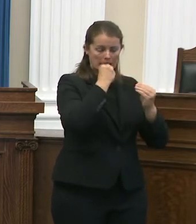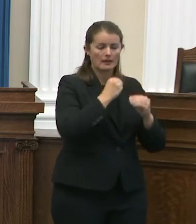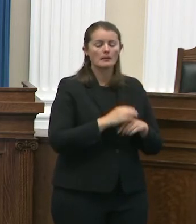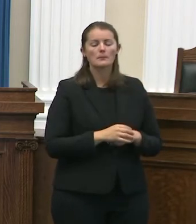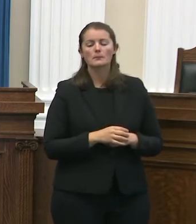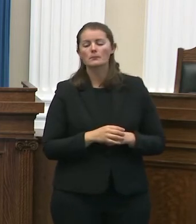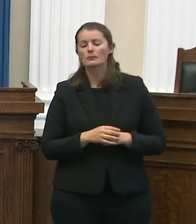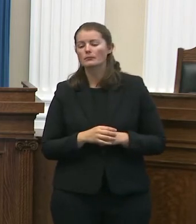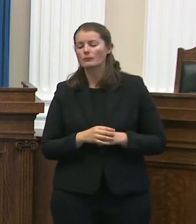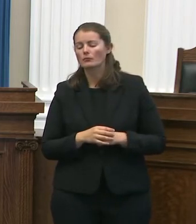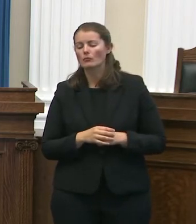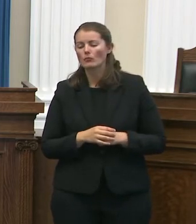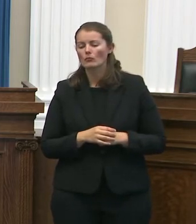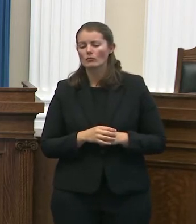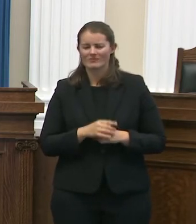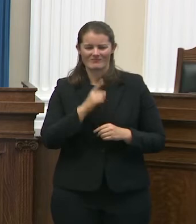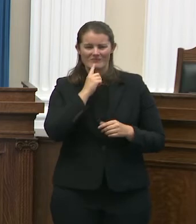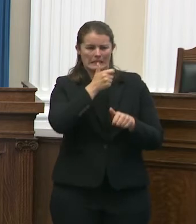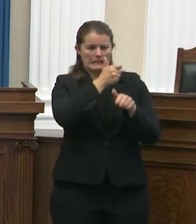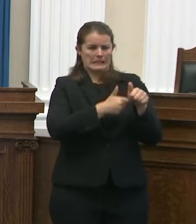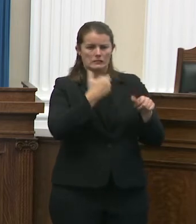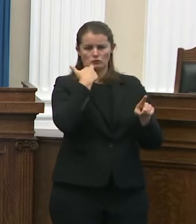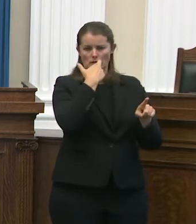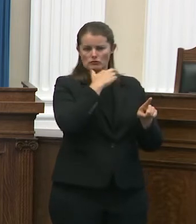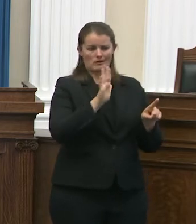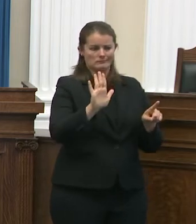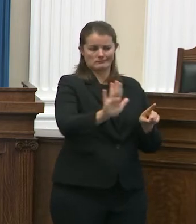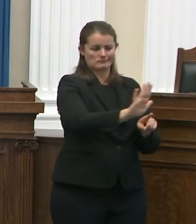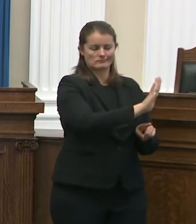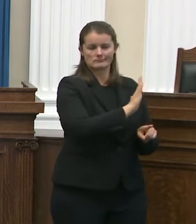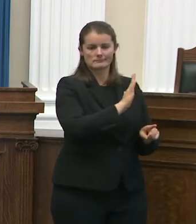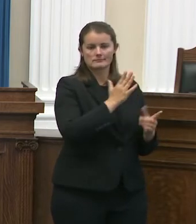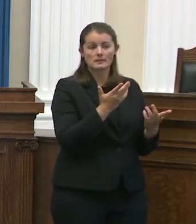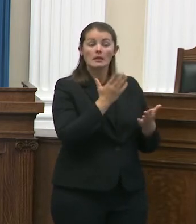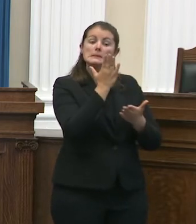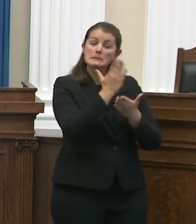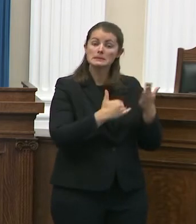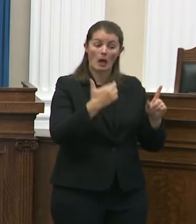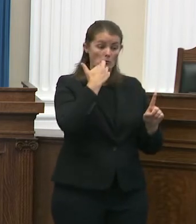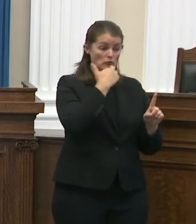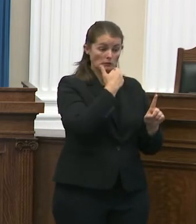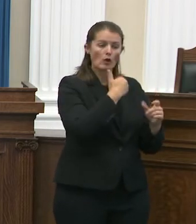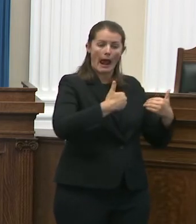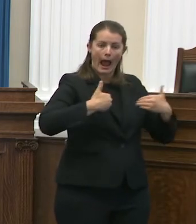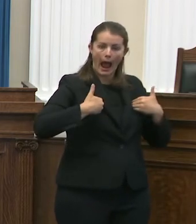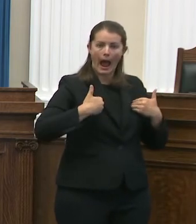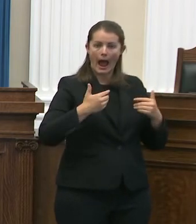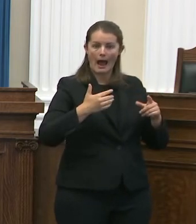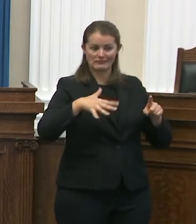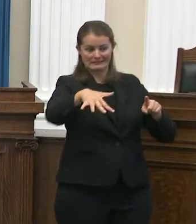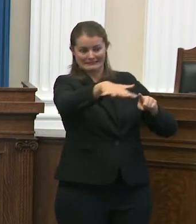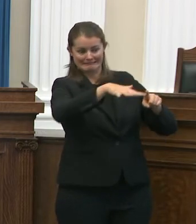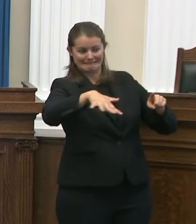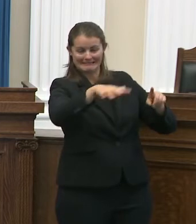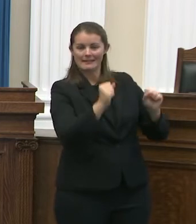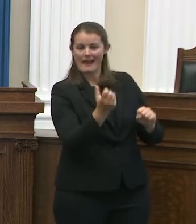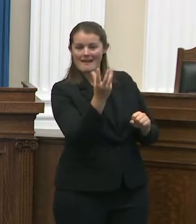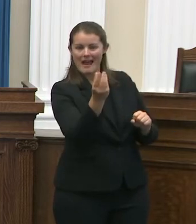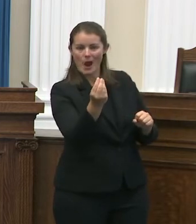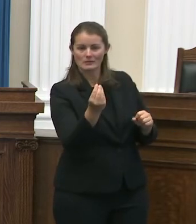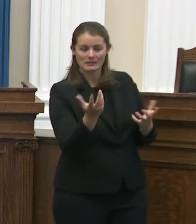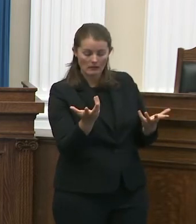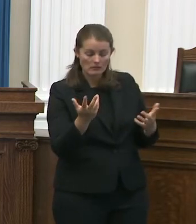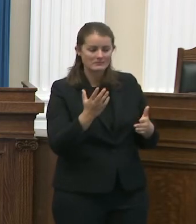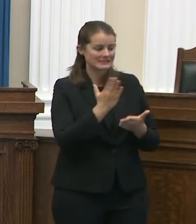you know, they have regarding some restaurants are suitable for outdoor dining, others are not suitable for outdoor dining. It's just